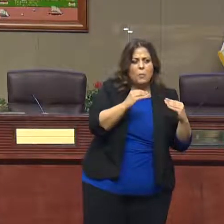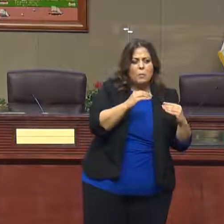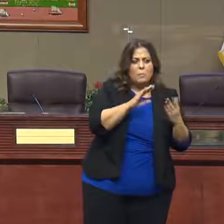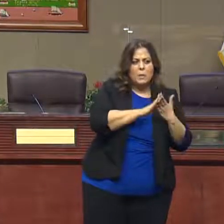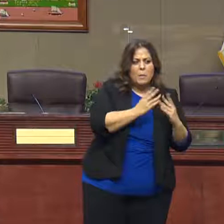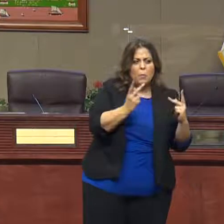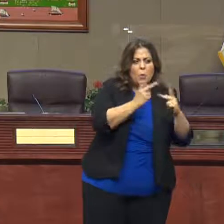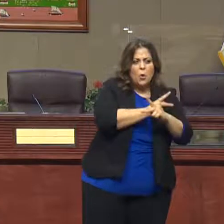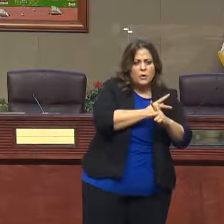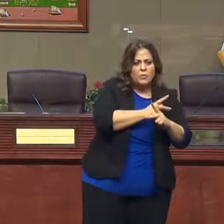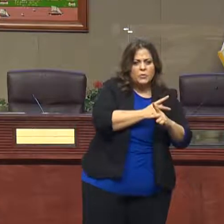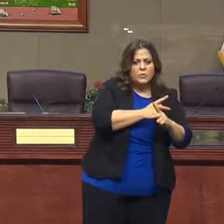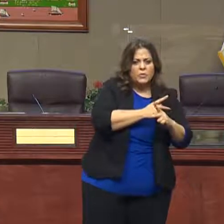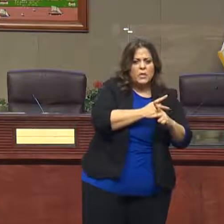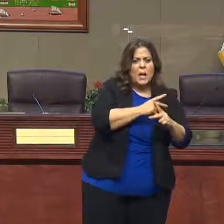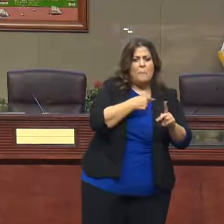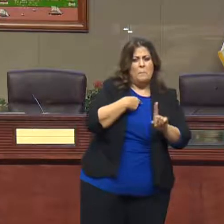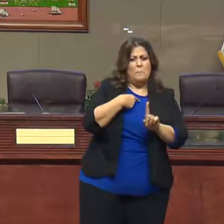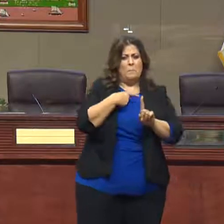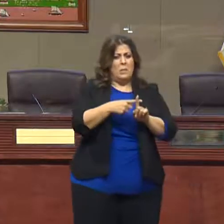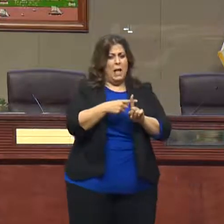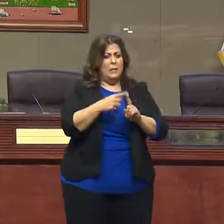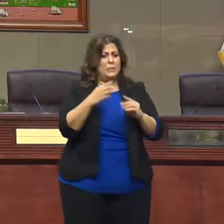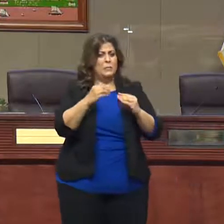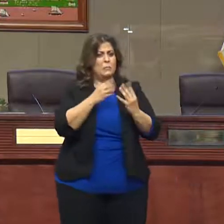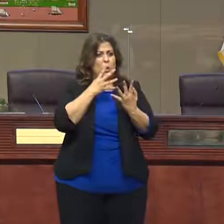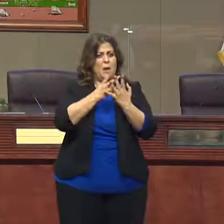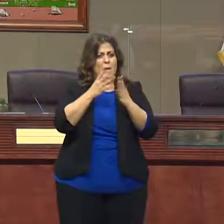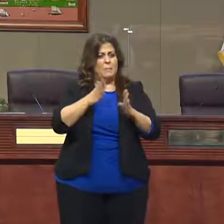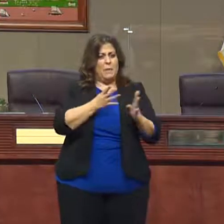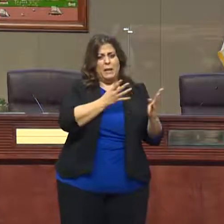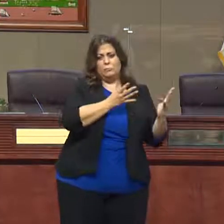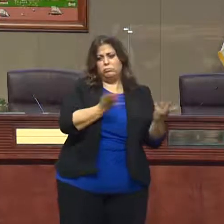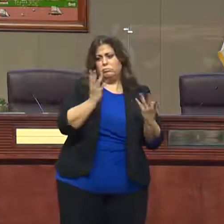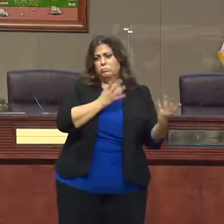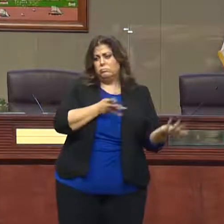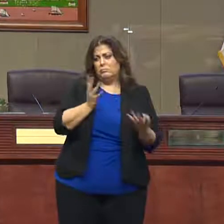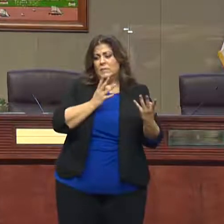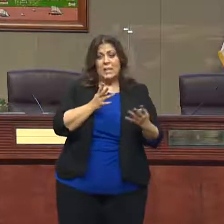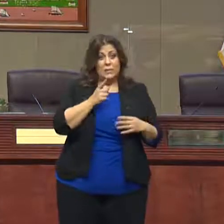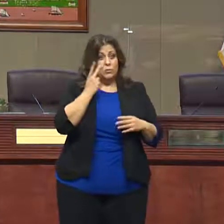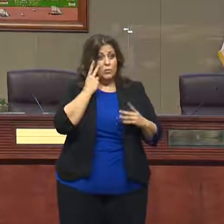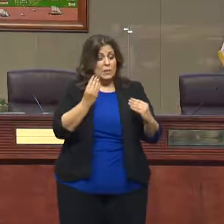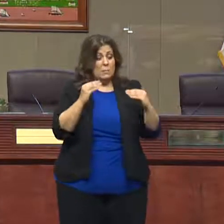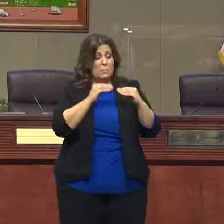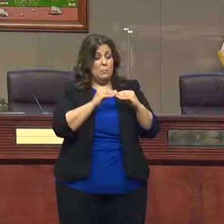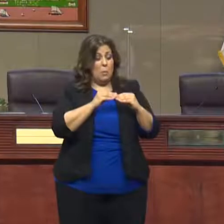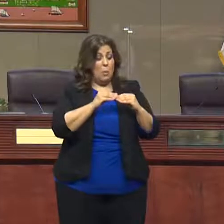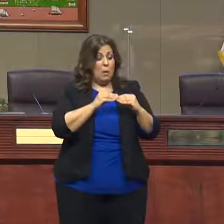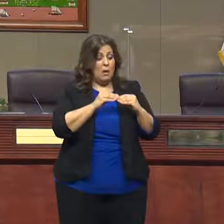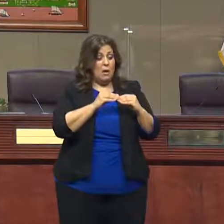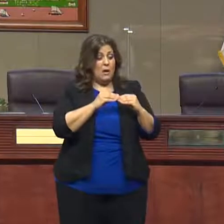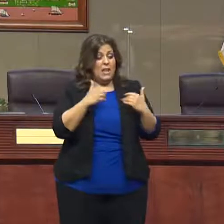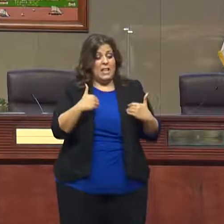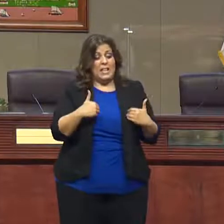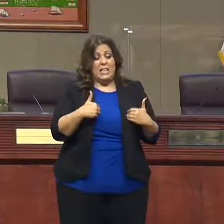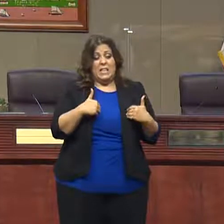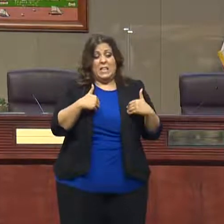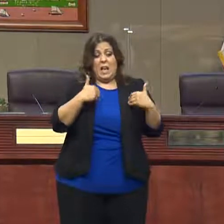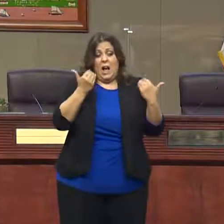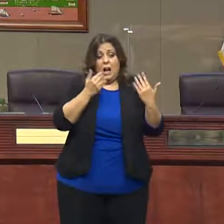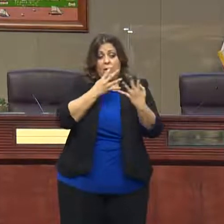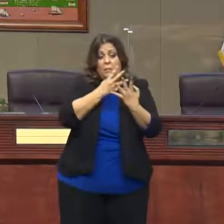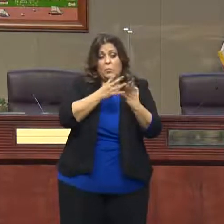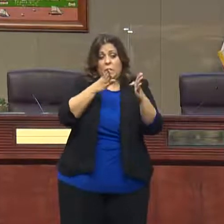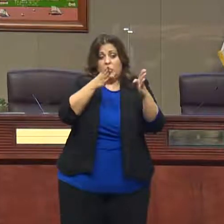inmates coming through there. So did you guys start to see a younger age population in the jail or with positive cases of